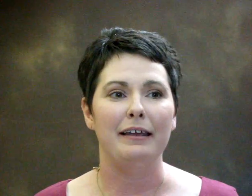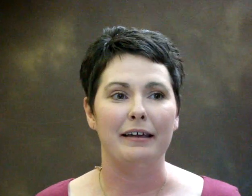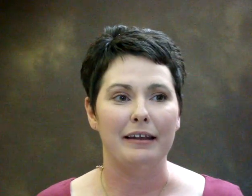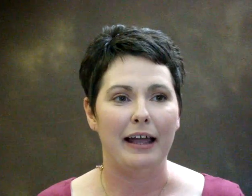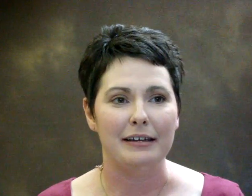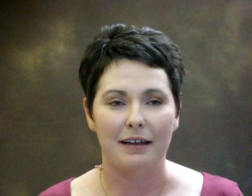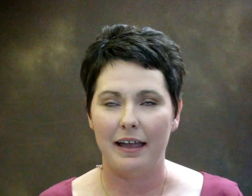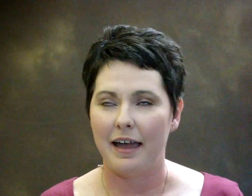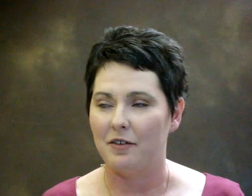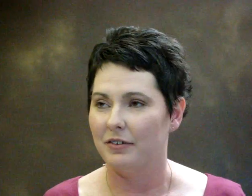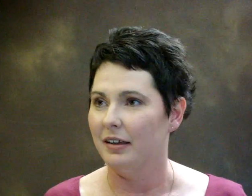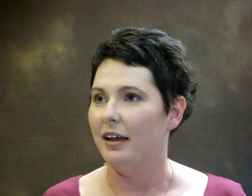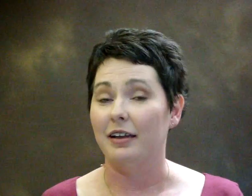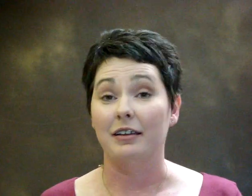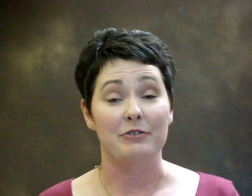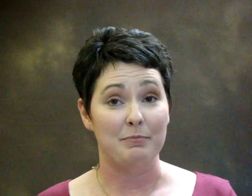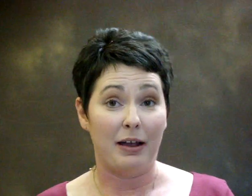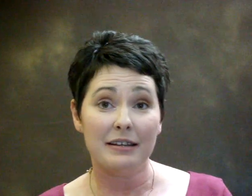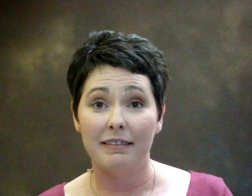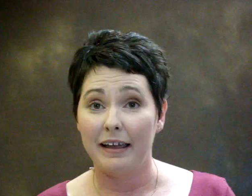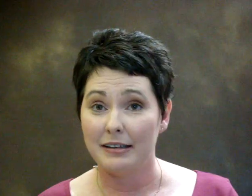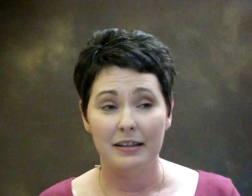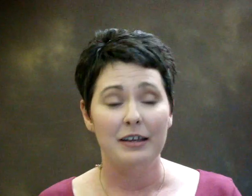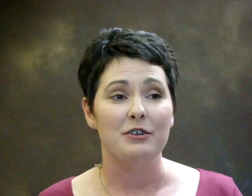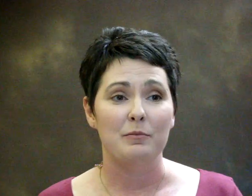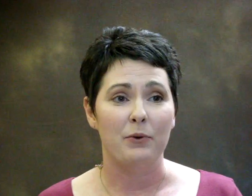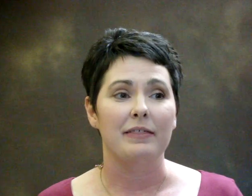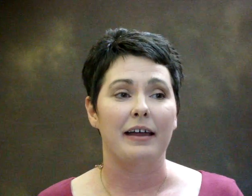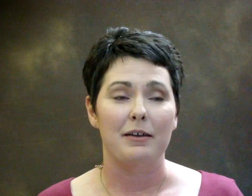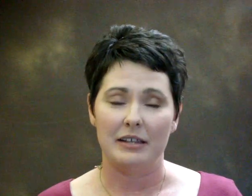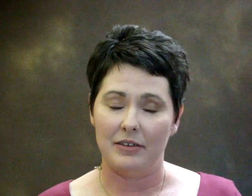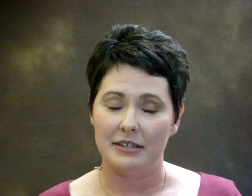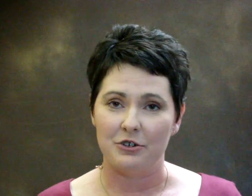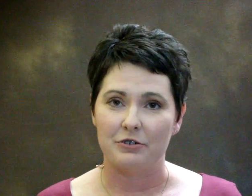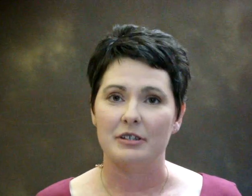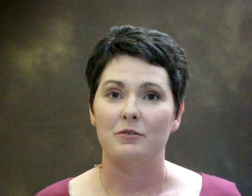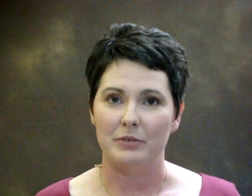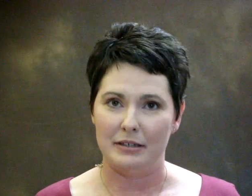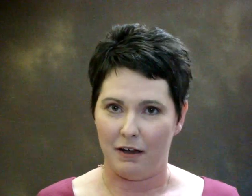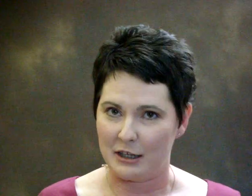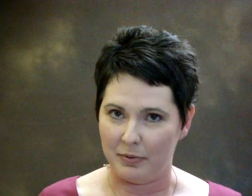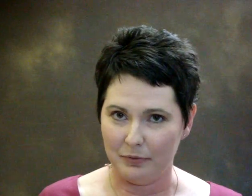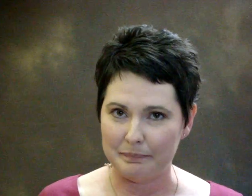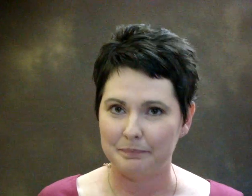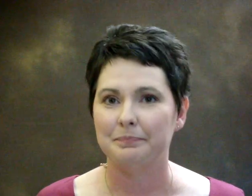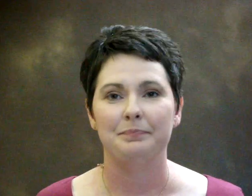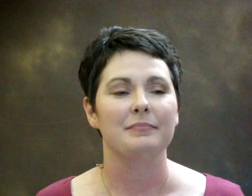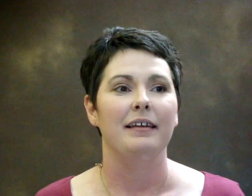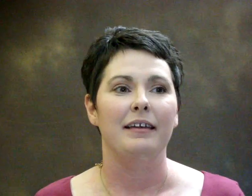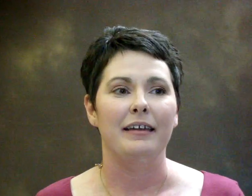and I did not have a good response to that, to the point that I was having seizures and was in the hospital. And